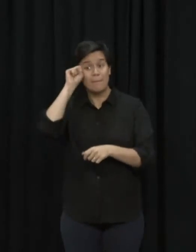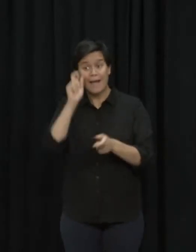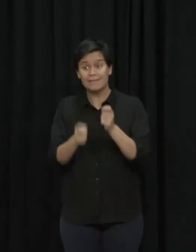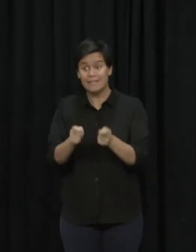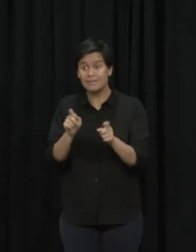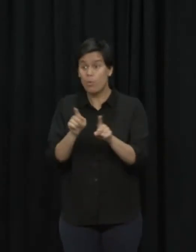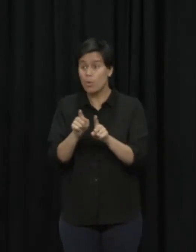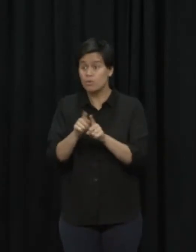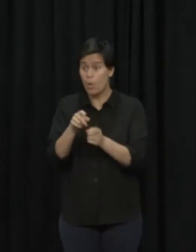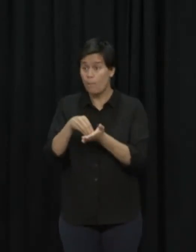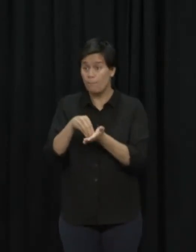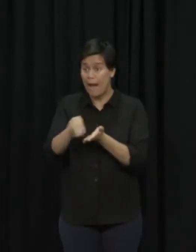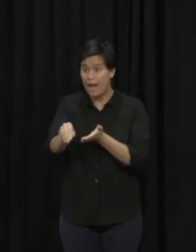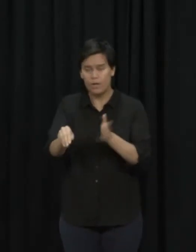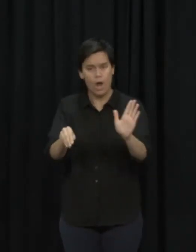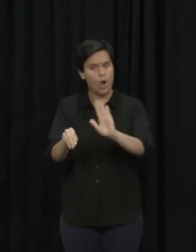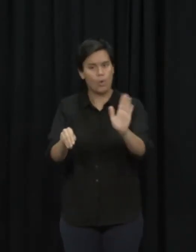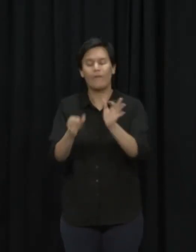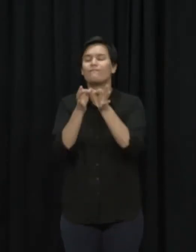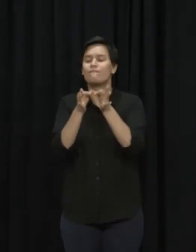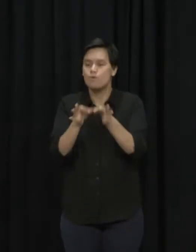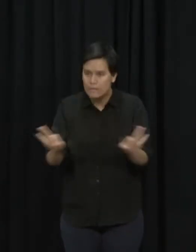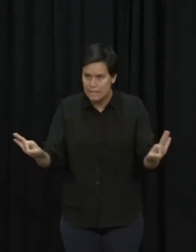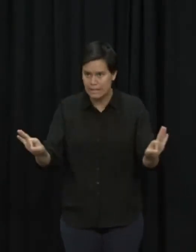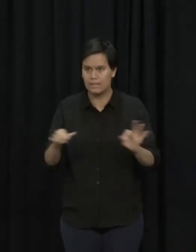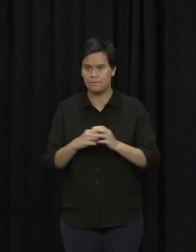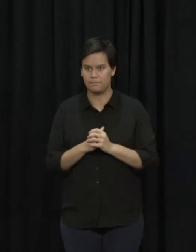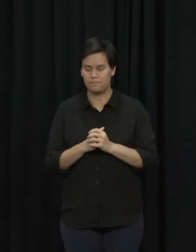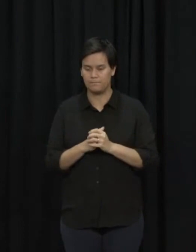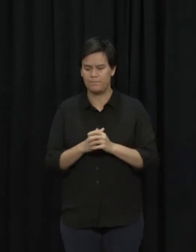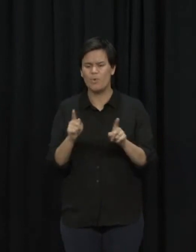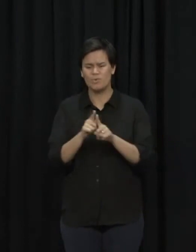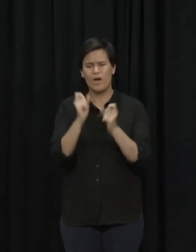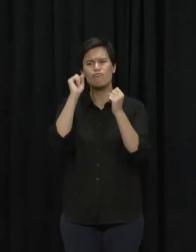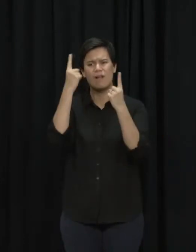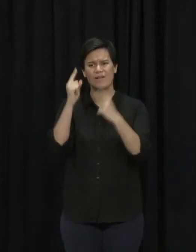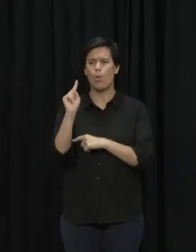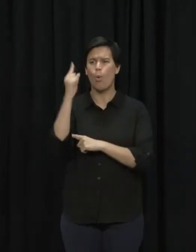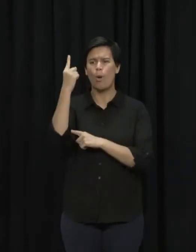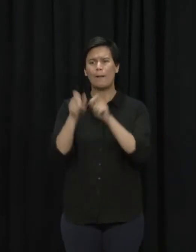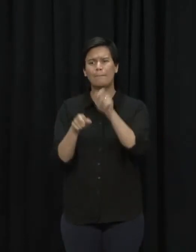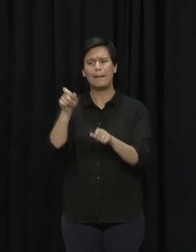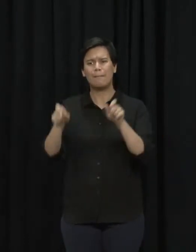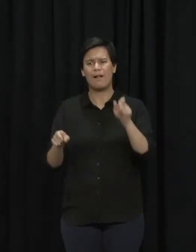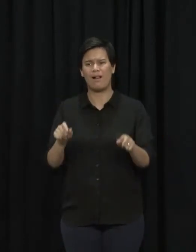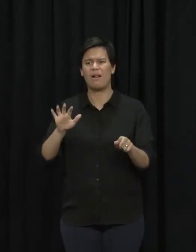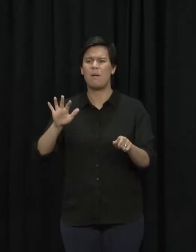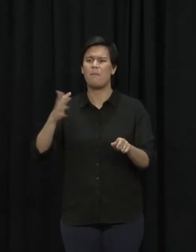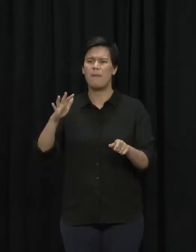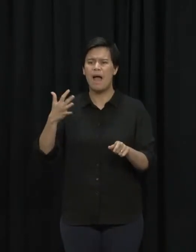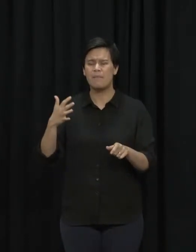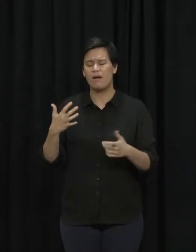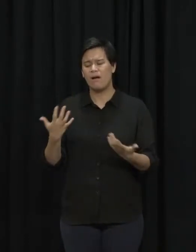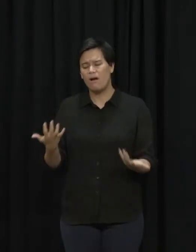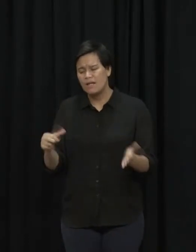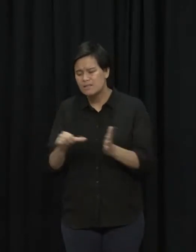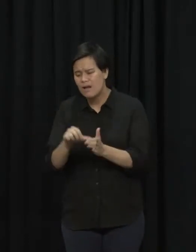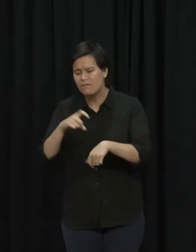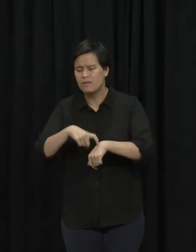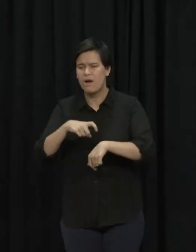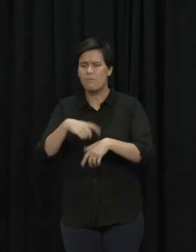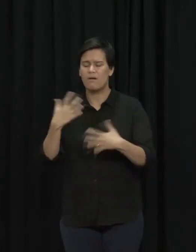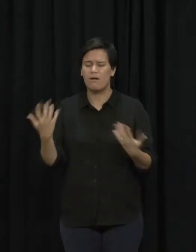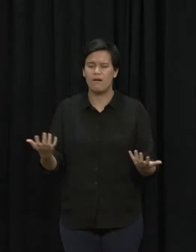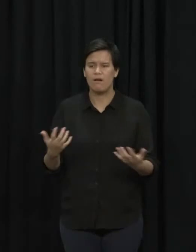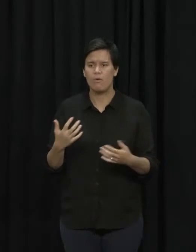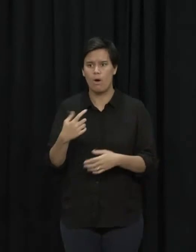I do know people will be finding this tough, particularly in Auckland. Some people will be anxious, some people will be at